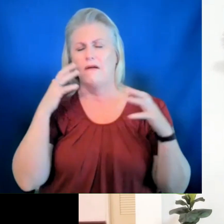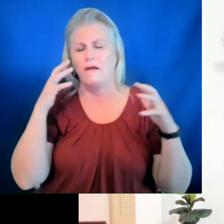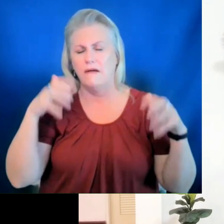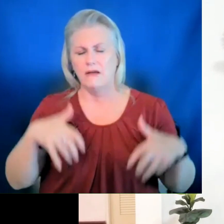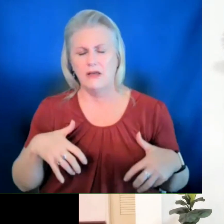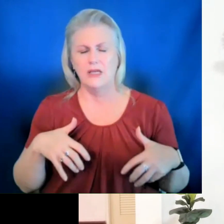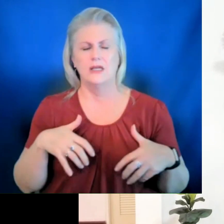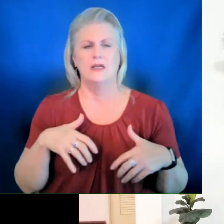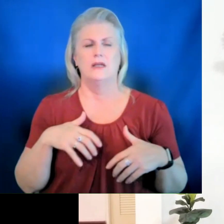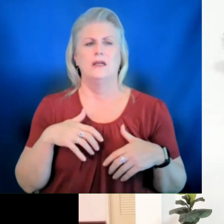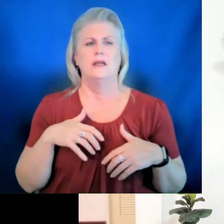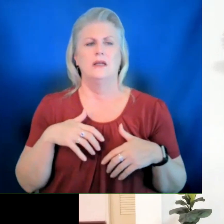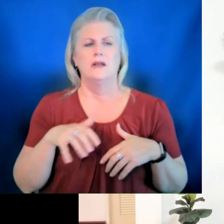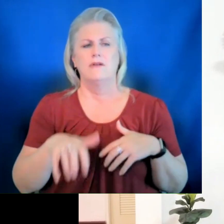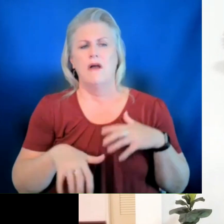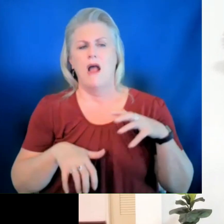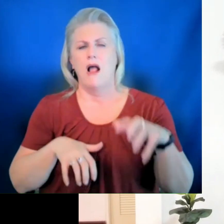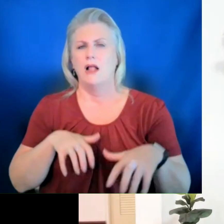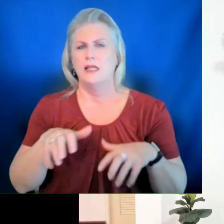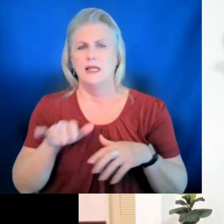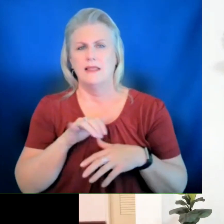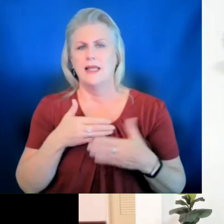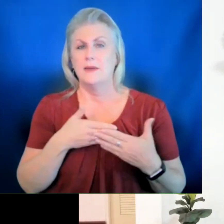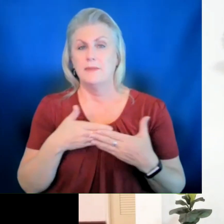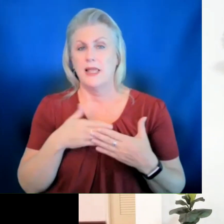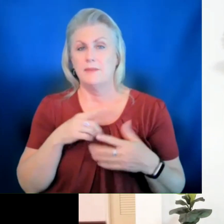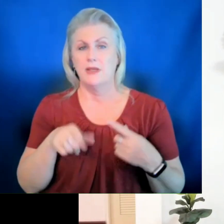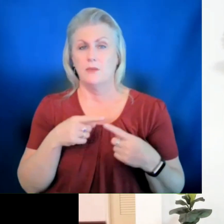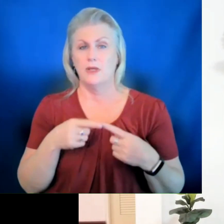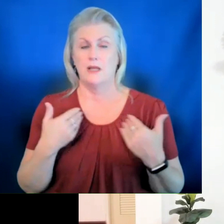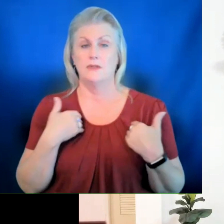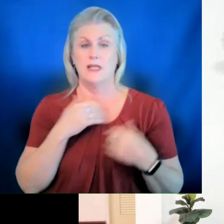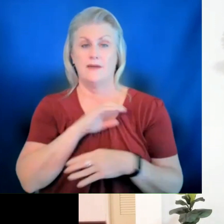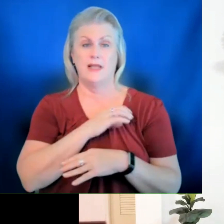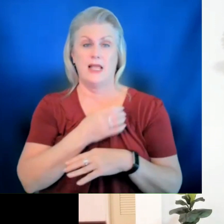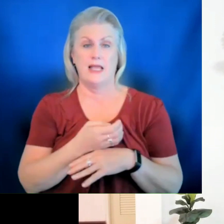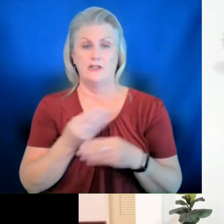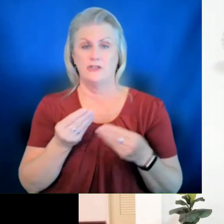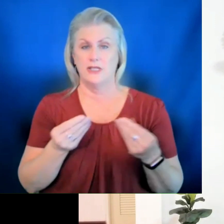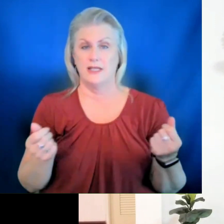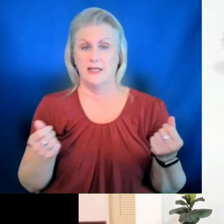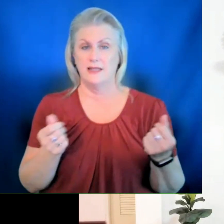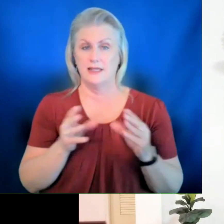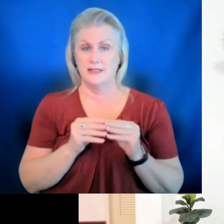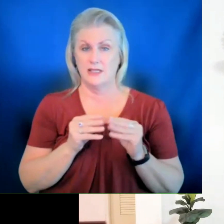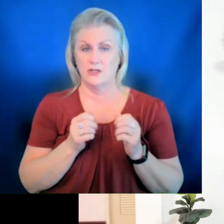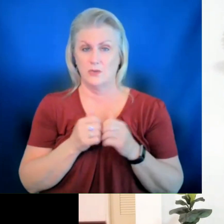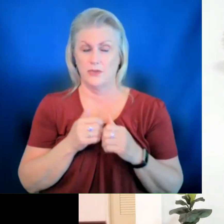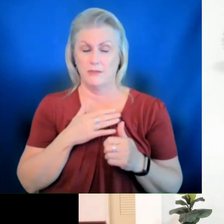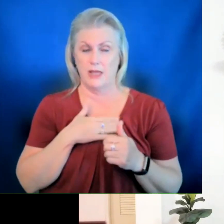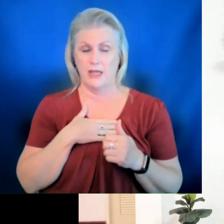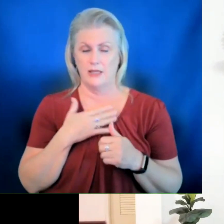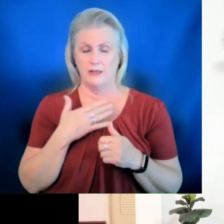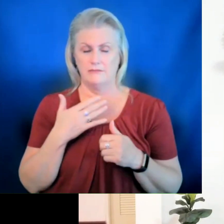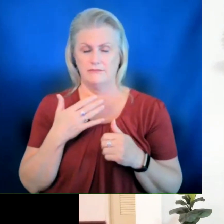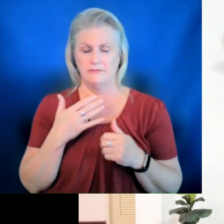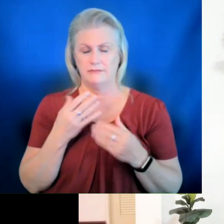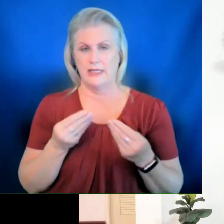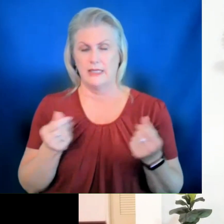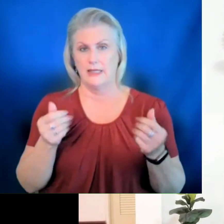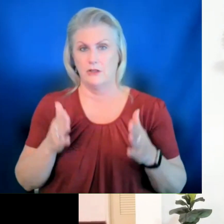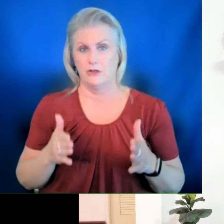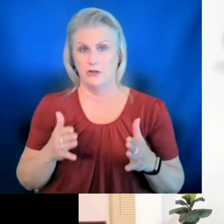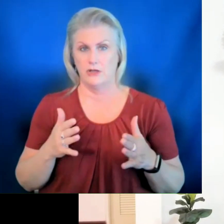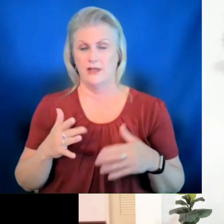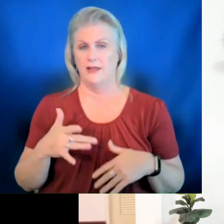a baby when I was having an energy session with my healer, and I was feeling